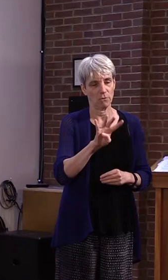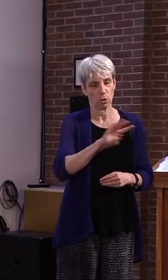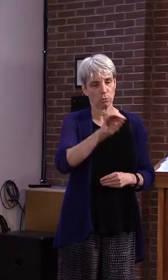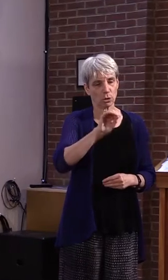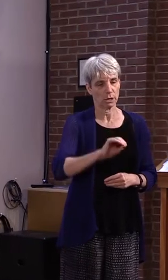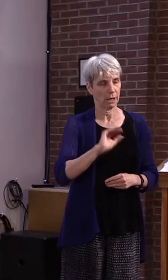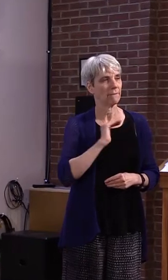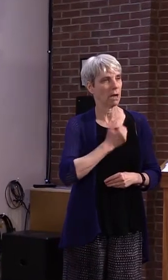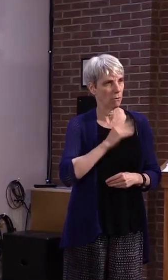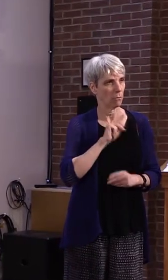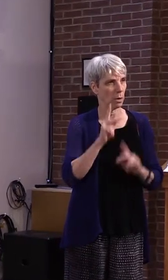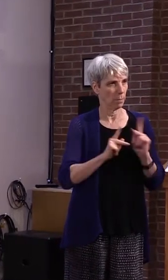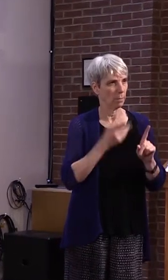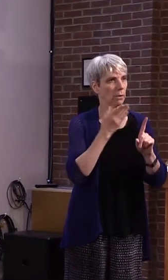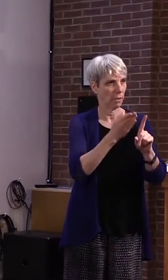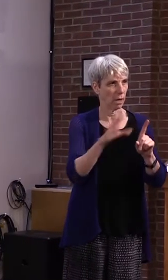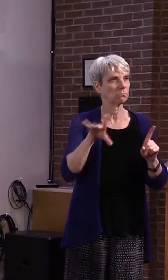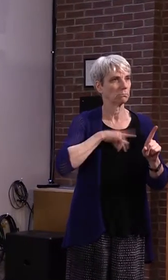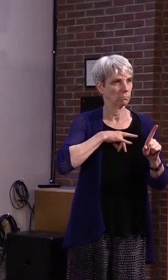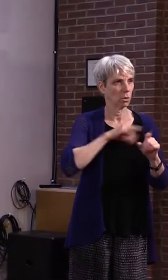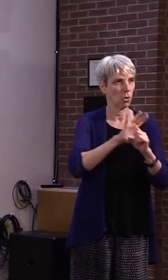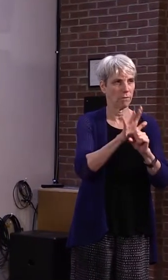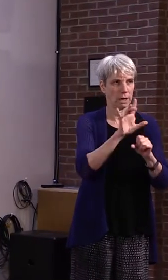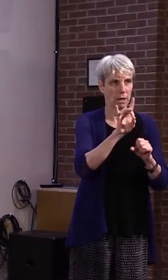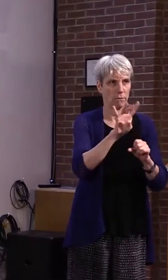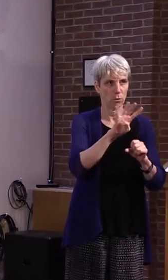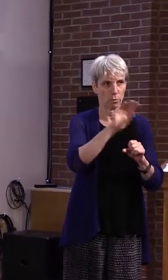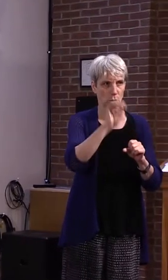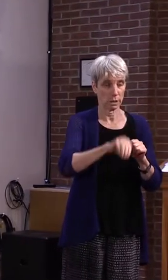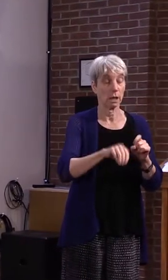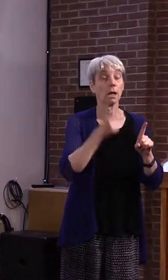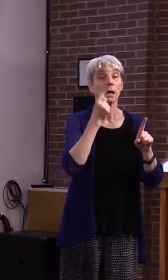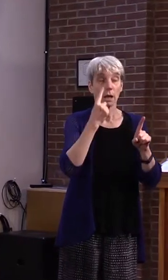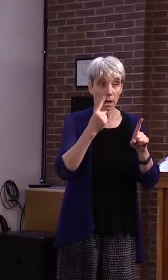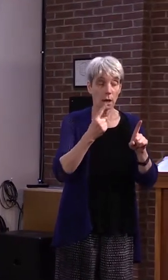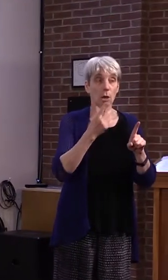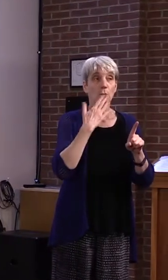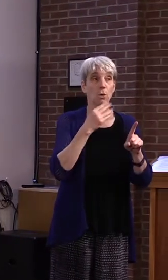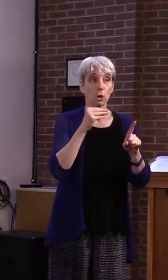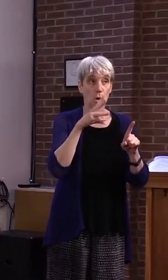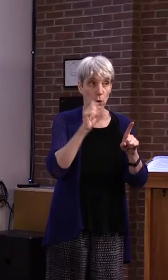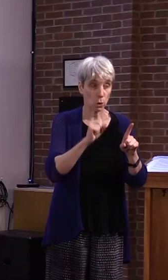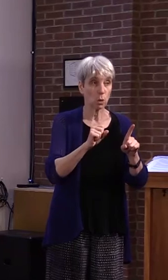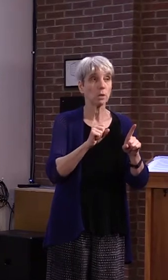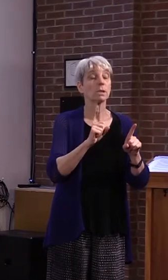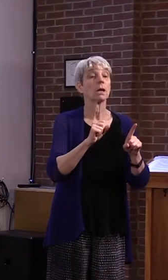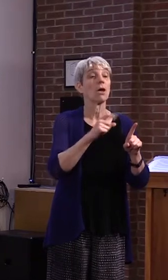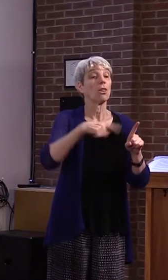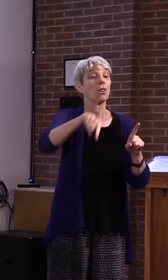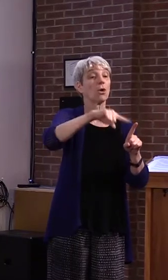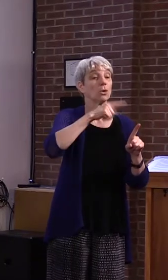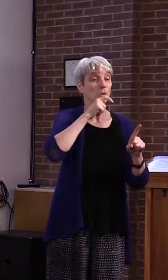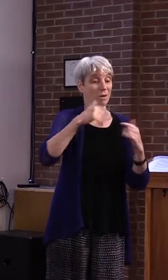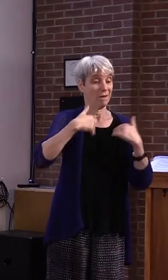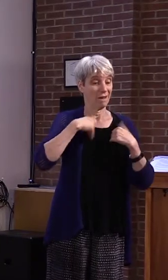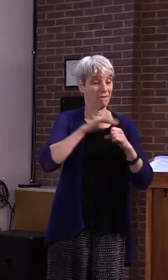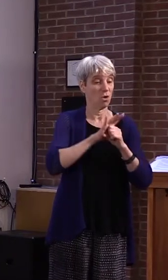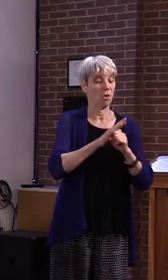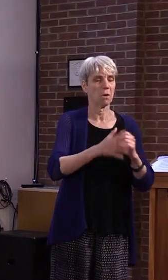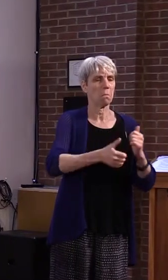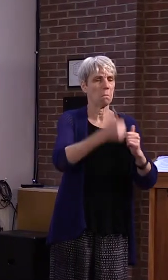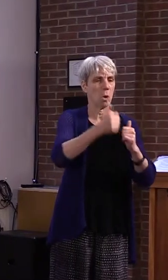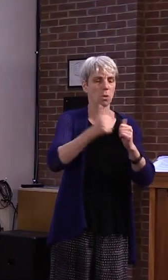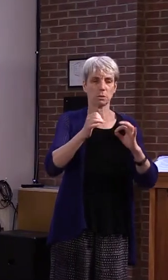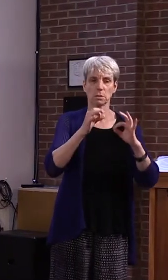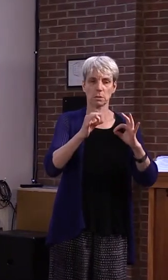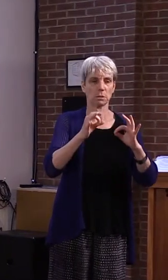report, the total positives that are in recovery, that means they're almost ready to go back to the general population,